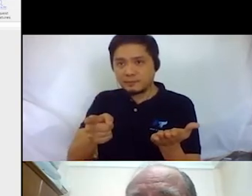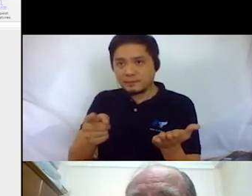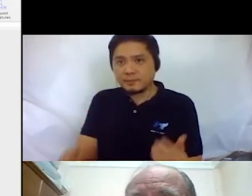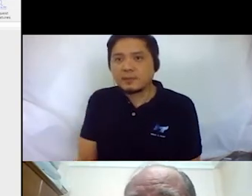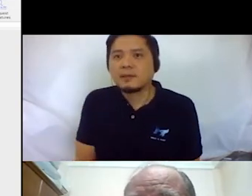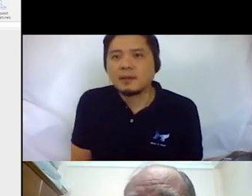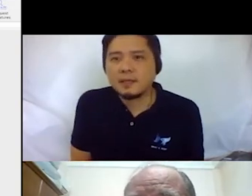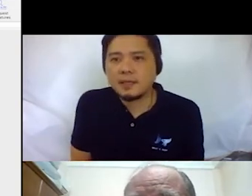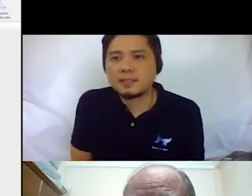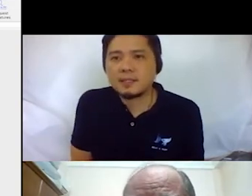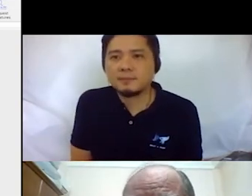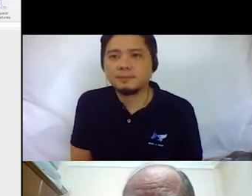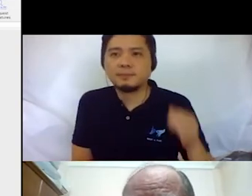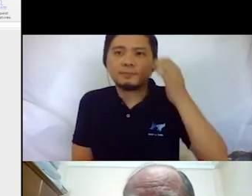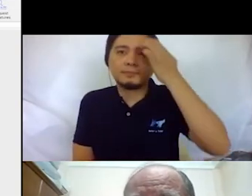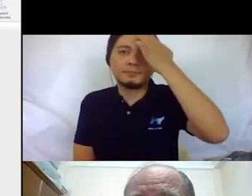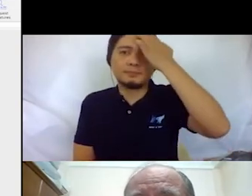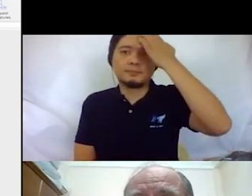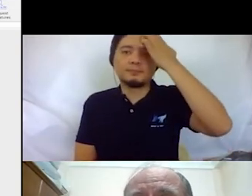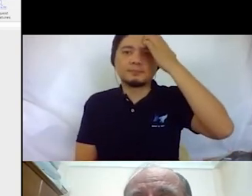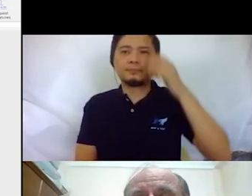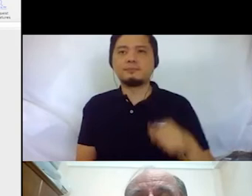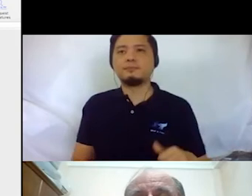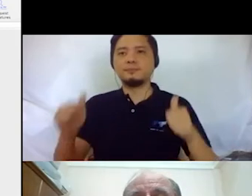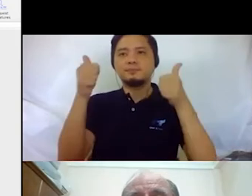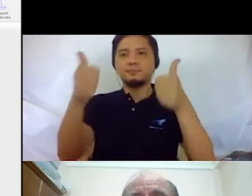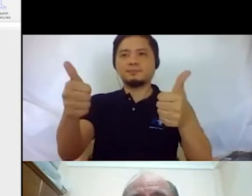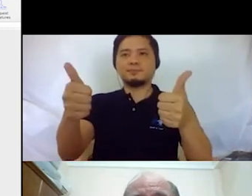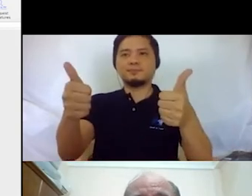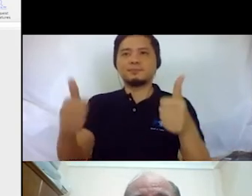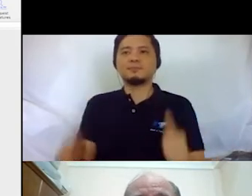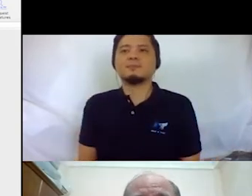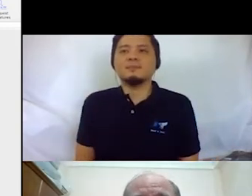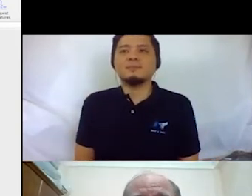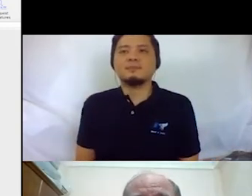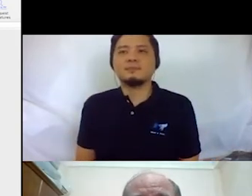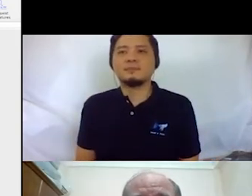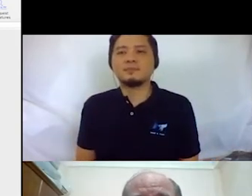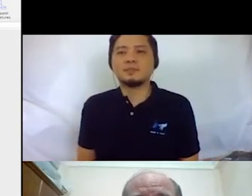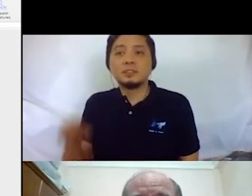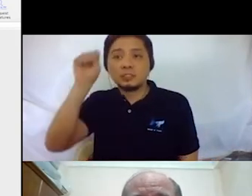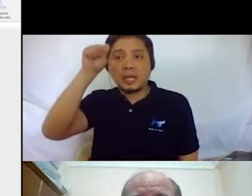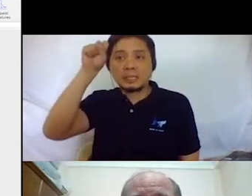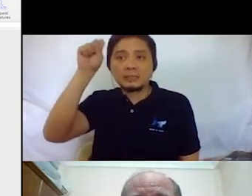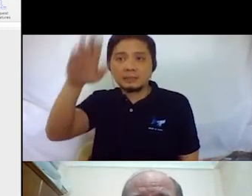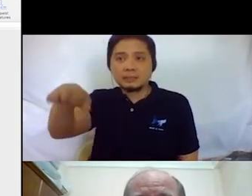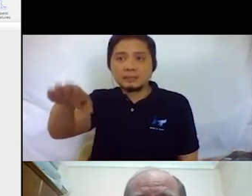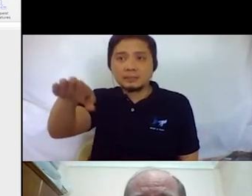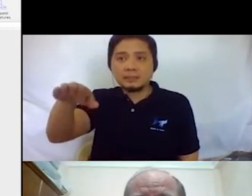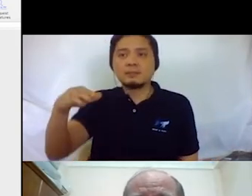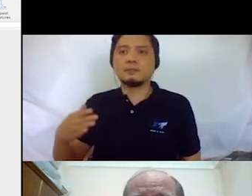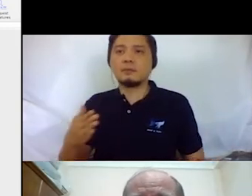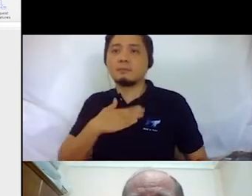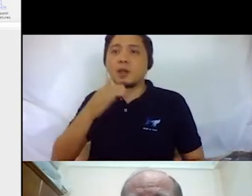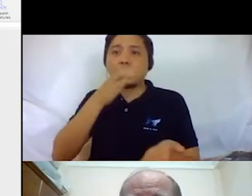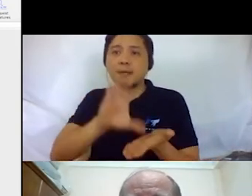Okay. Yes, sir. Okay. All right. So, Shak, you can take my comment out and add